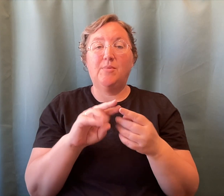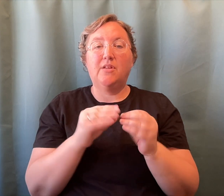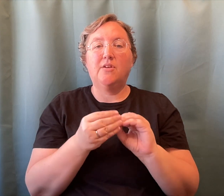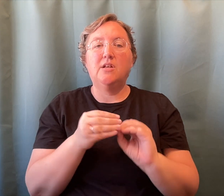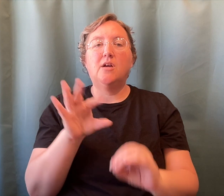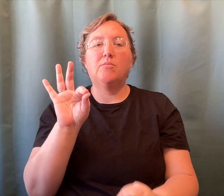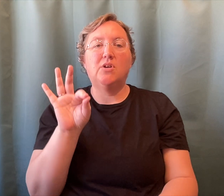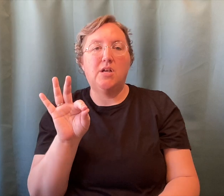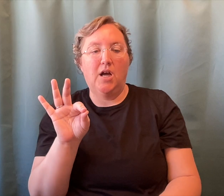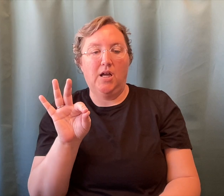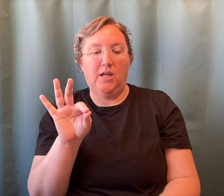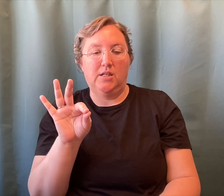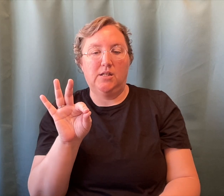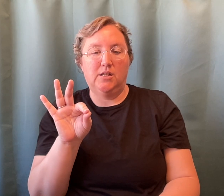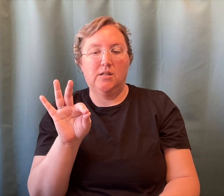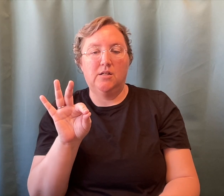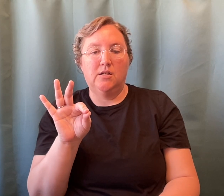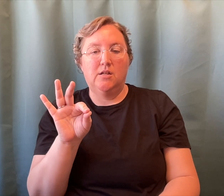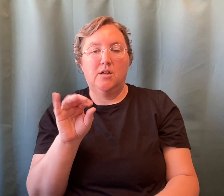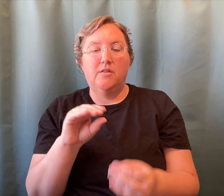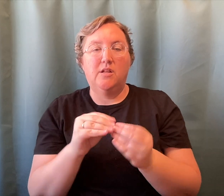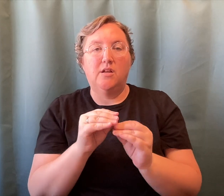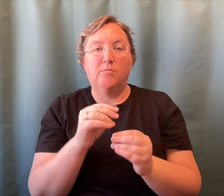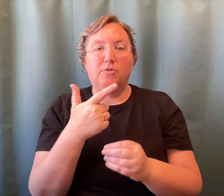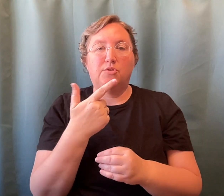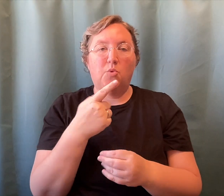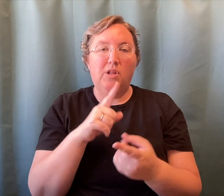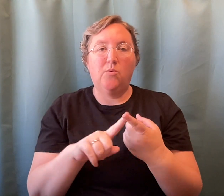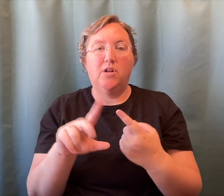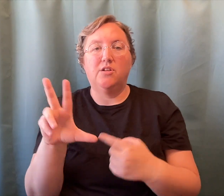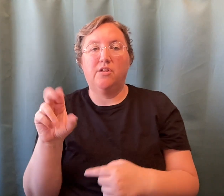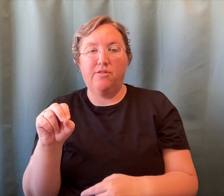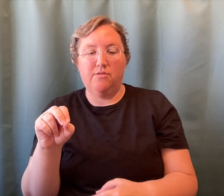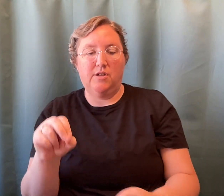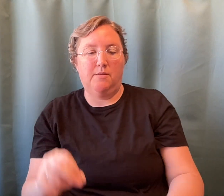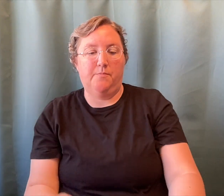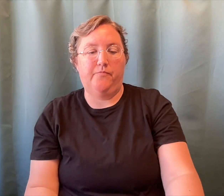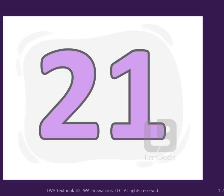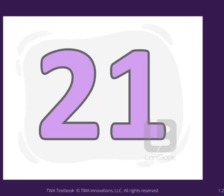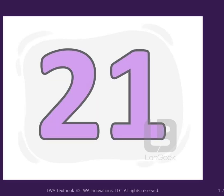Vocabulary number 9. The numbers 21 to 30.